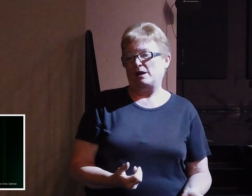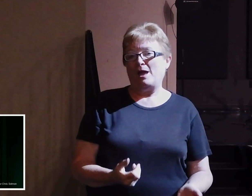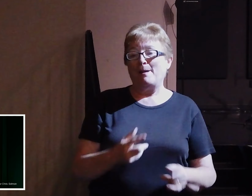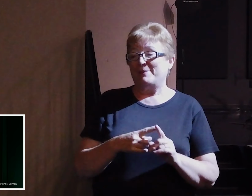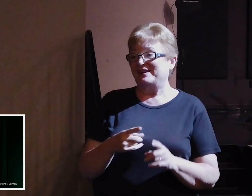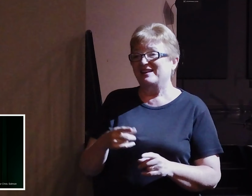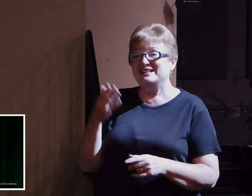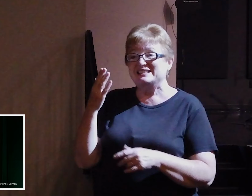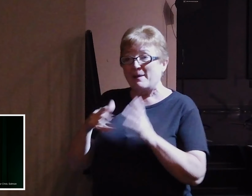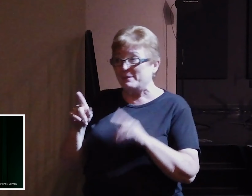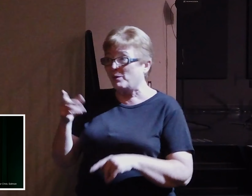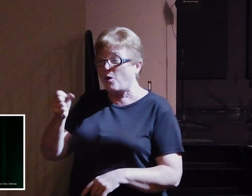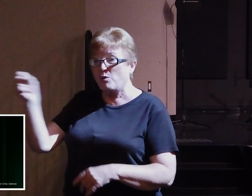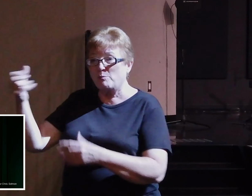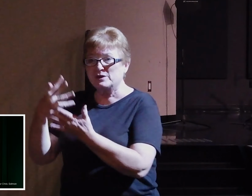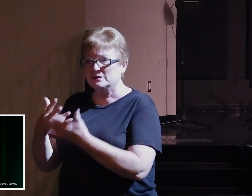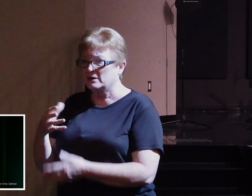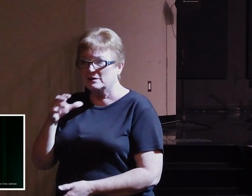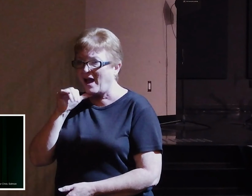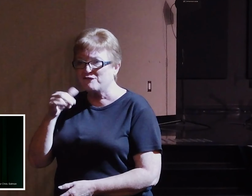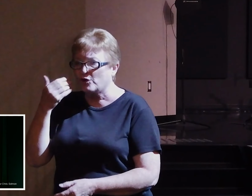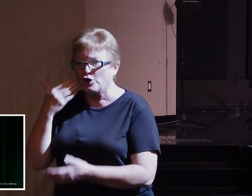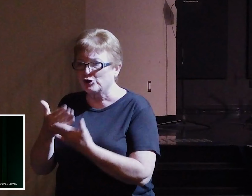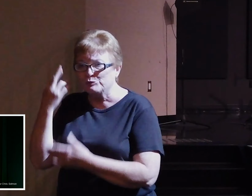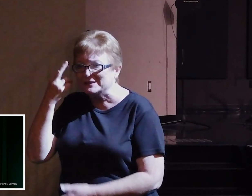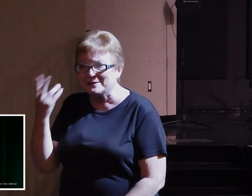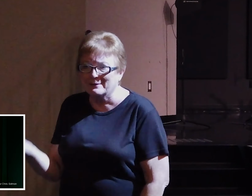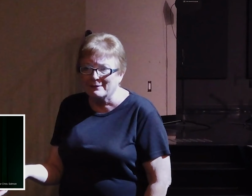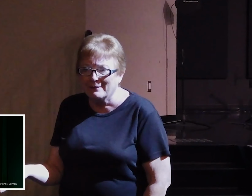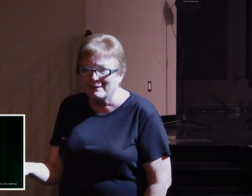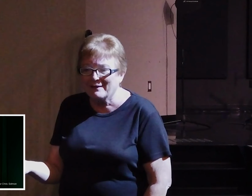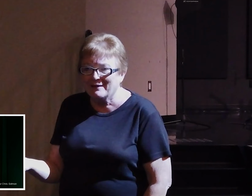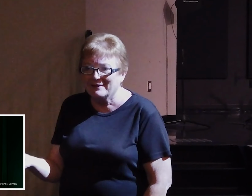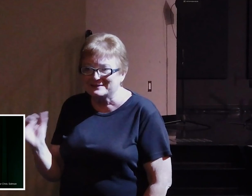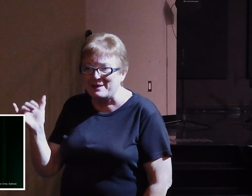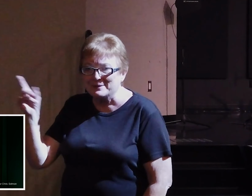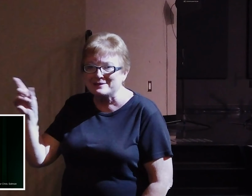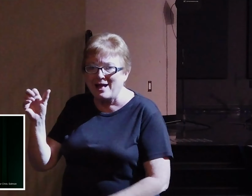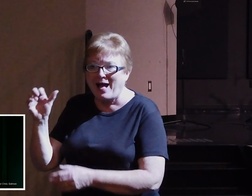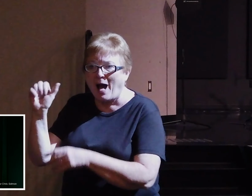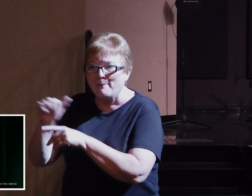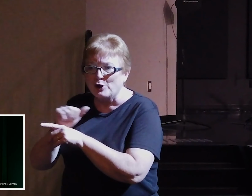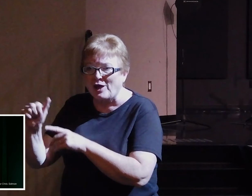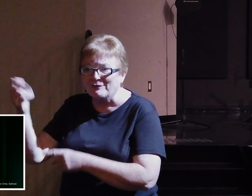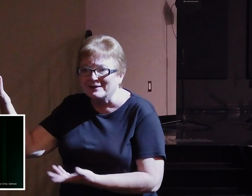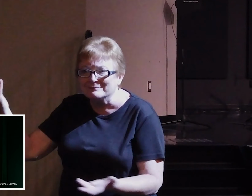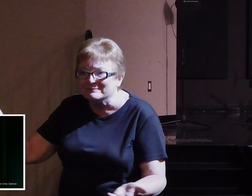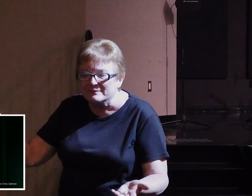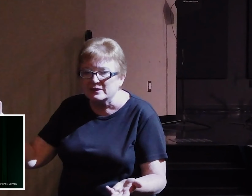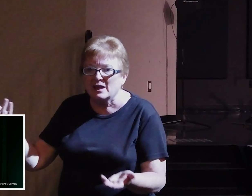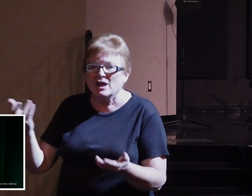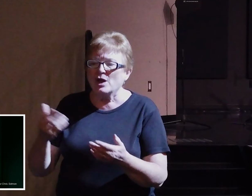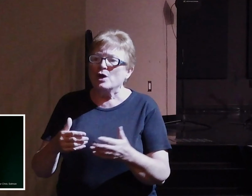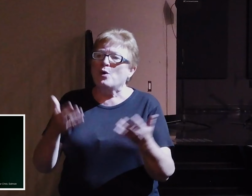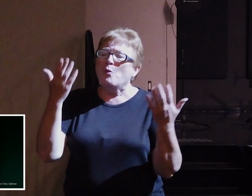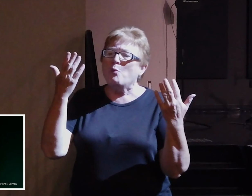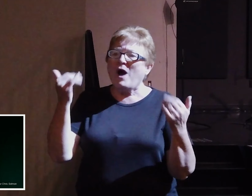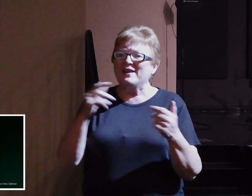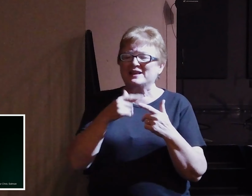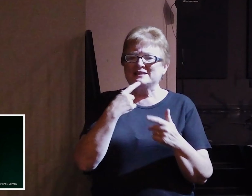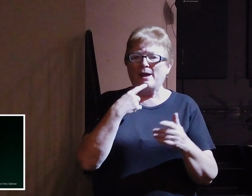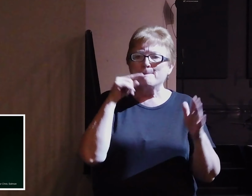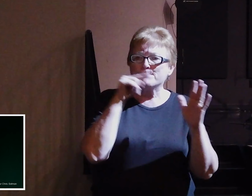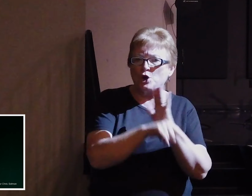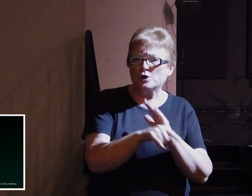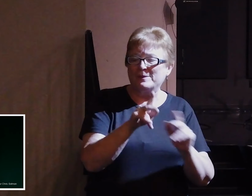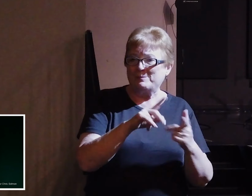Now, initially, this might sound a little bit out of place. Like, what in the world? Why is he bringing up murdering people, being a thief? Like, he's